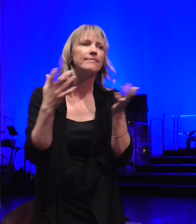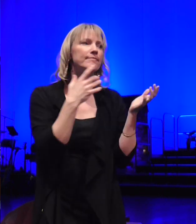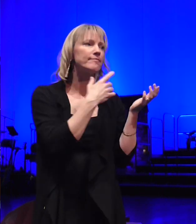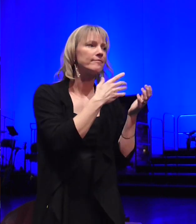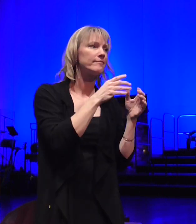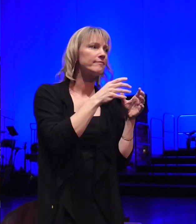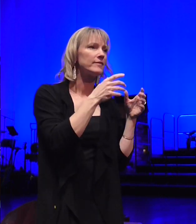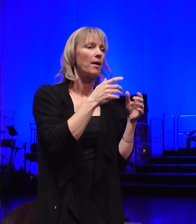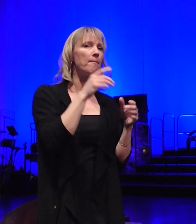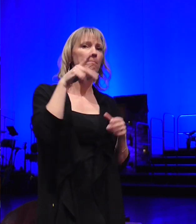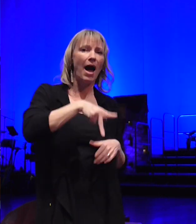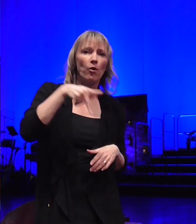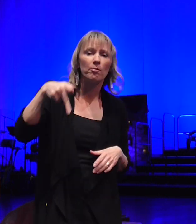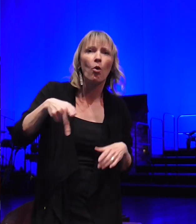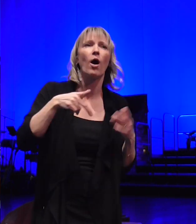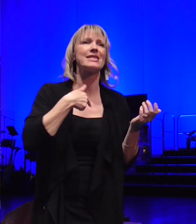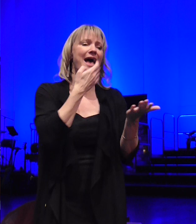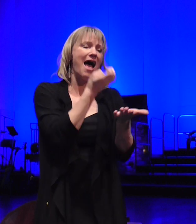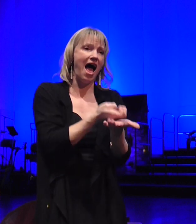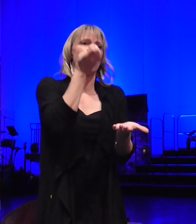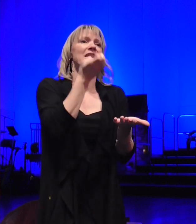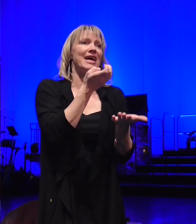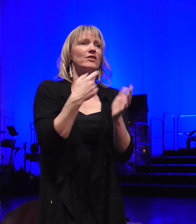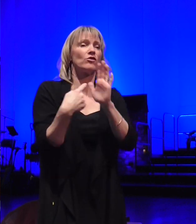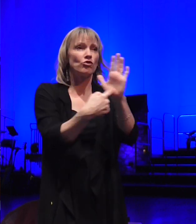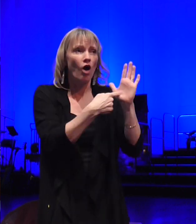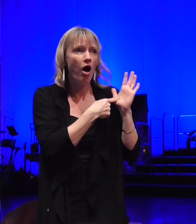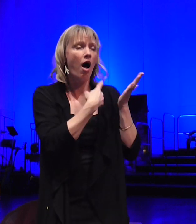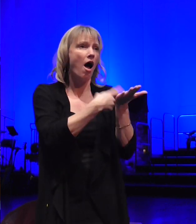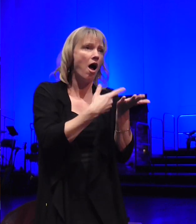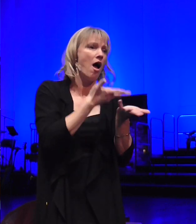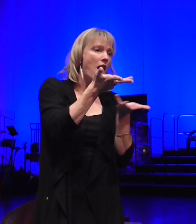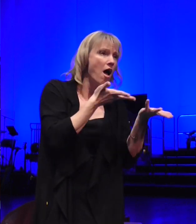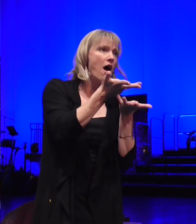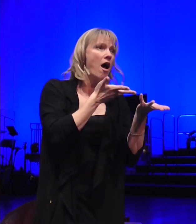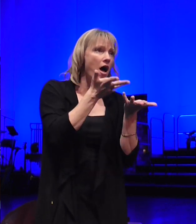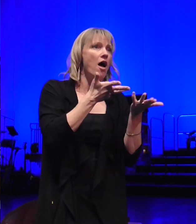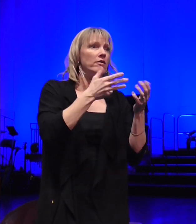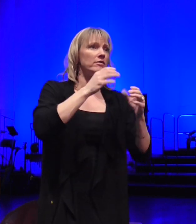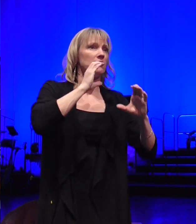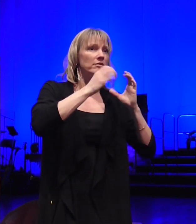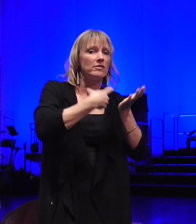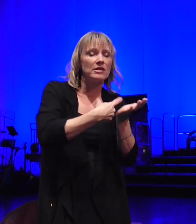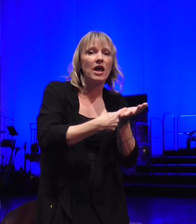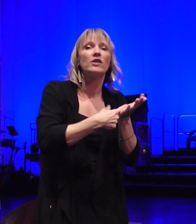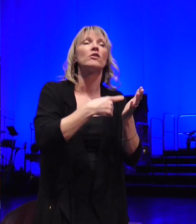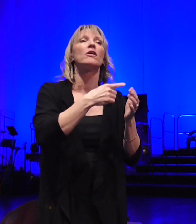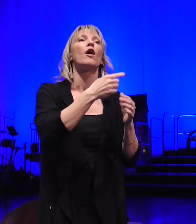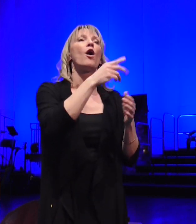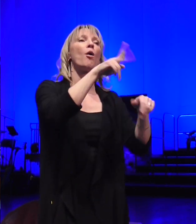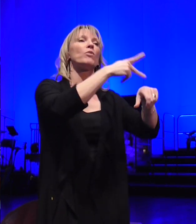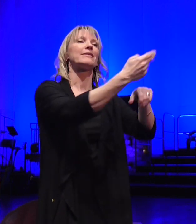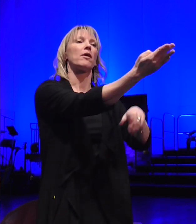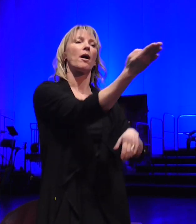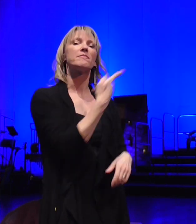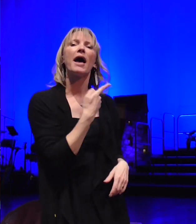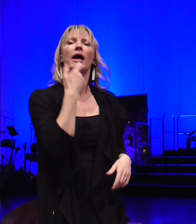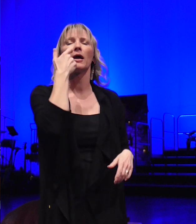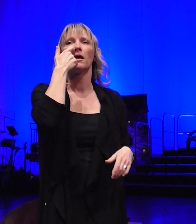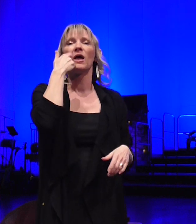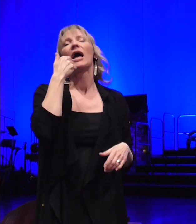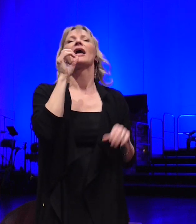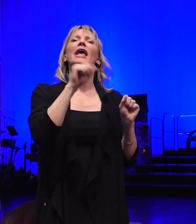all the PowerPoints, all the evidence laid out on the table and got them together. And there's a principal that comes back and says, "Can you provide us with